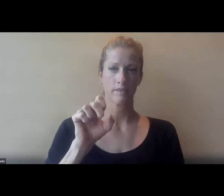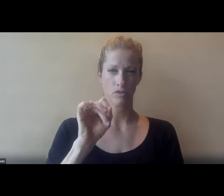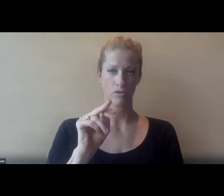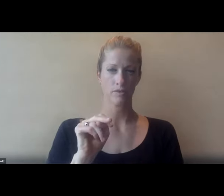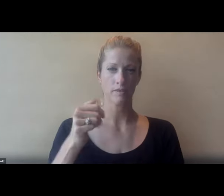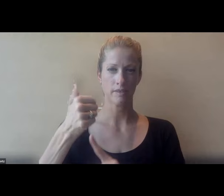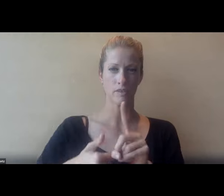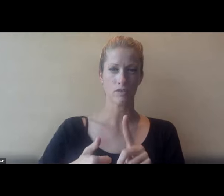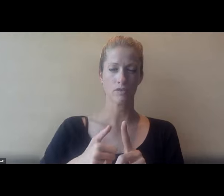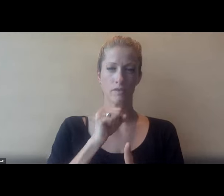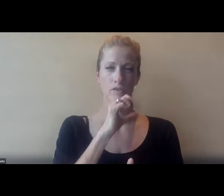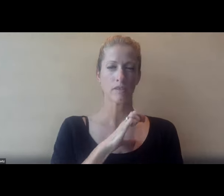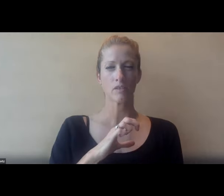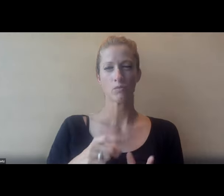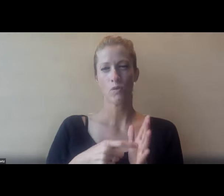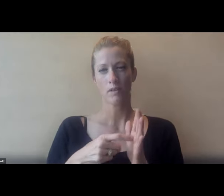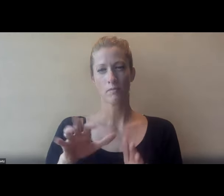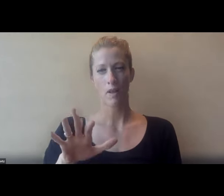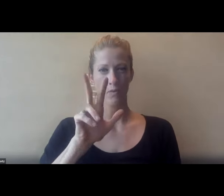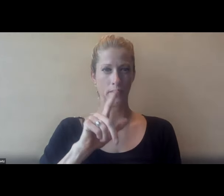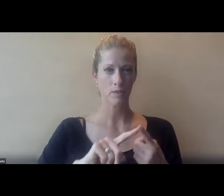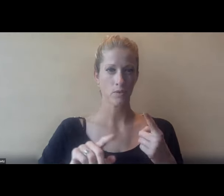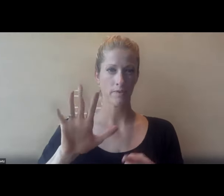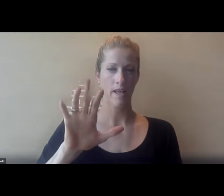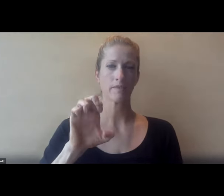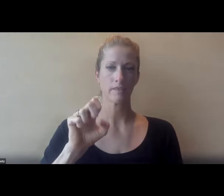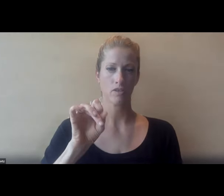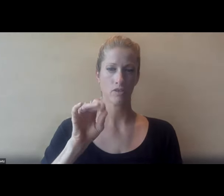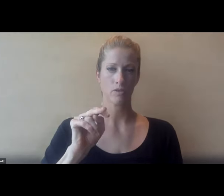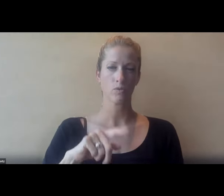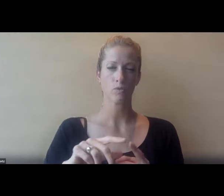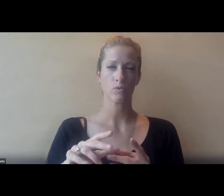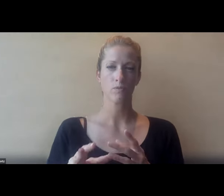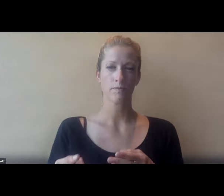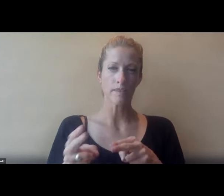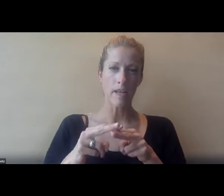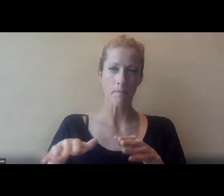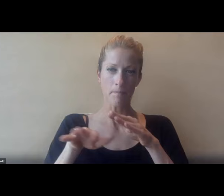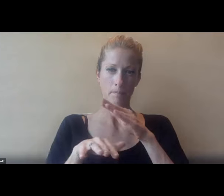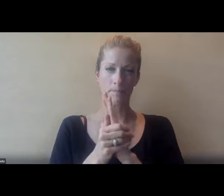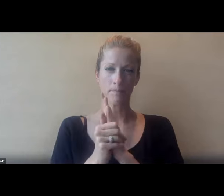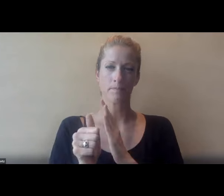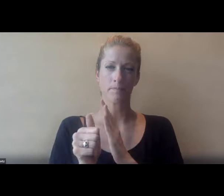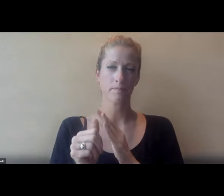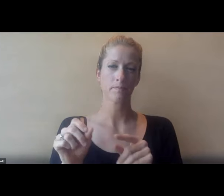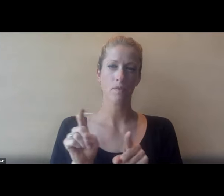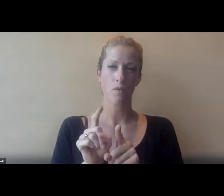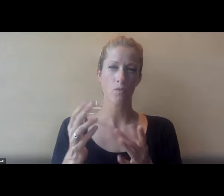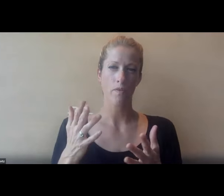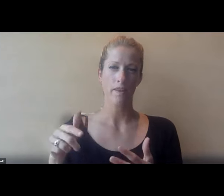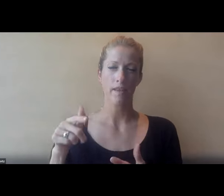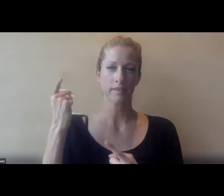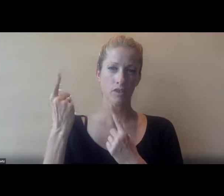senior requires somewhere between 3 and 5 sessions to gain basic skills and what they consider